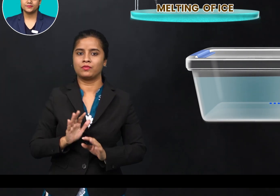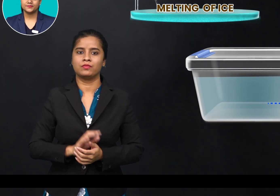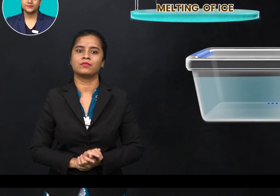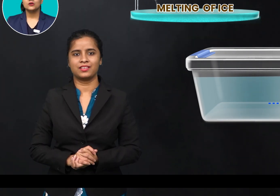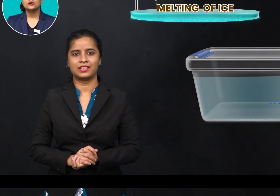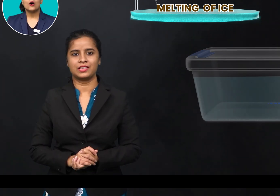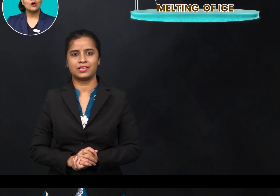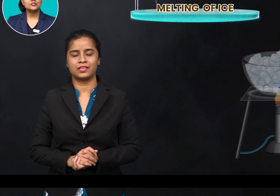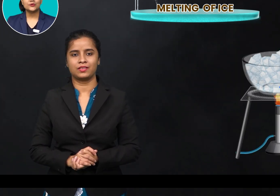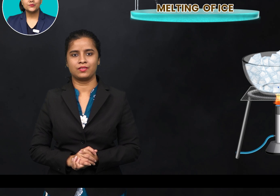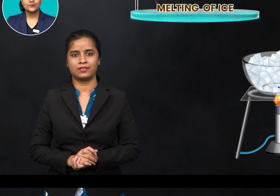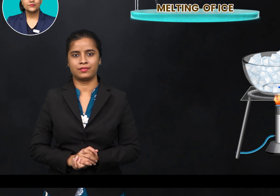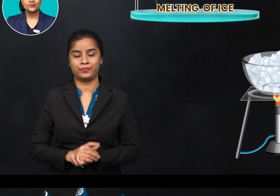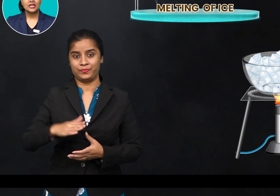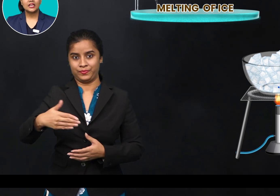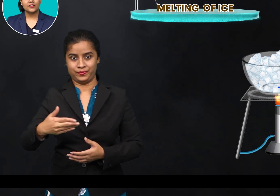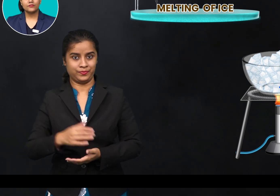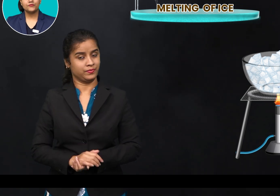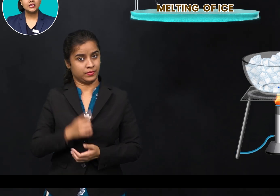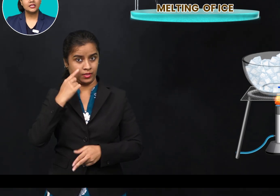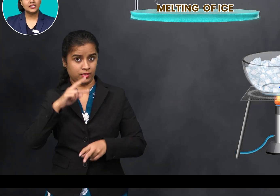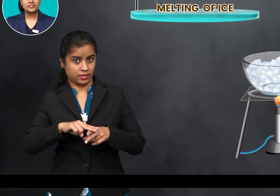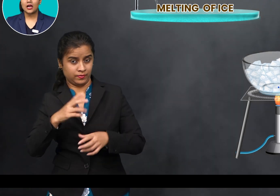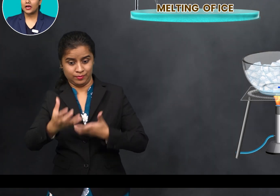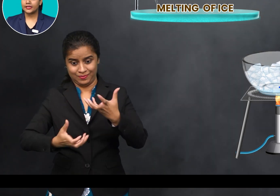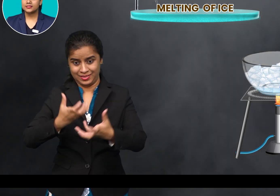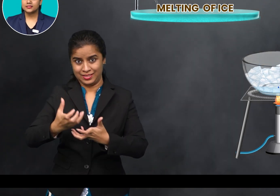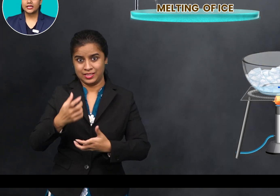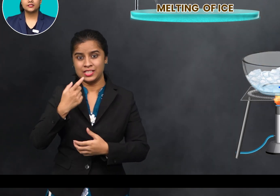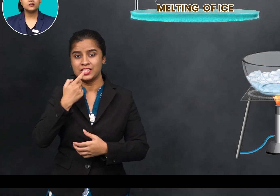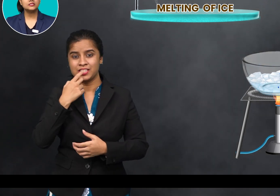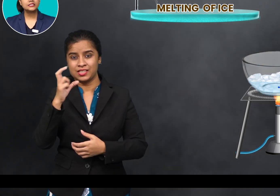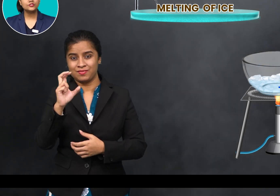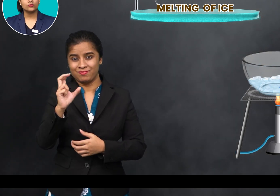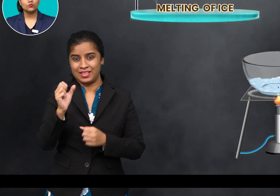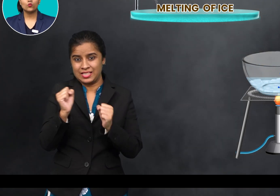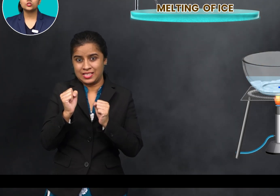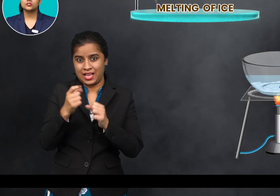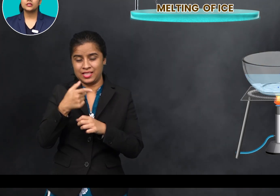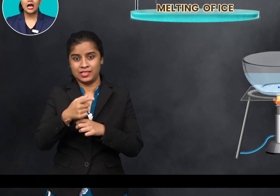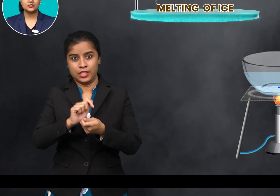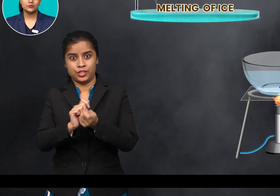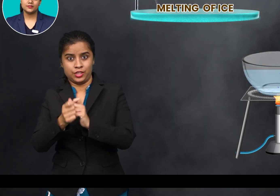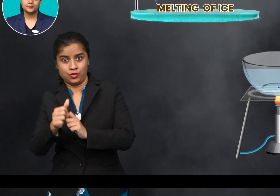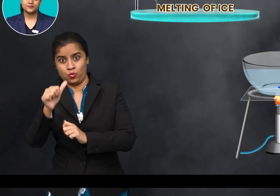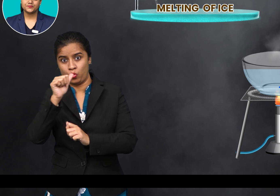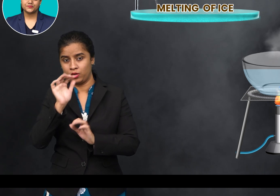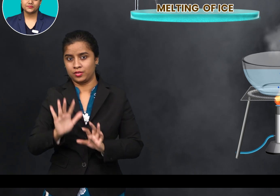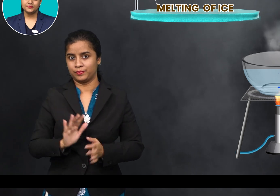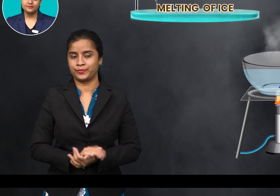water. Also, if we heat ice, it turns into water as